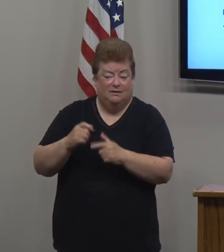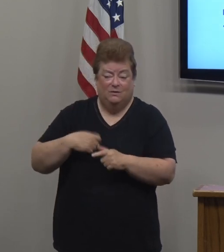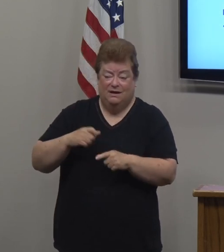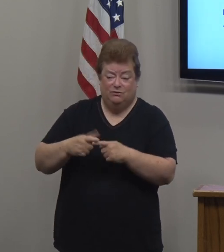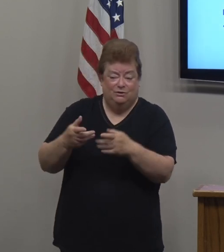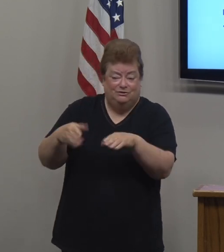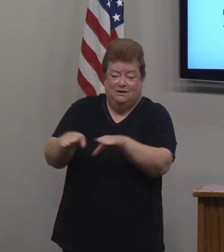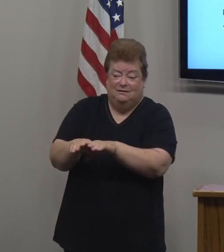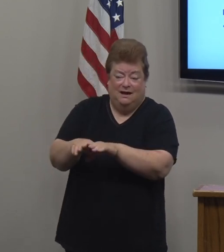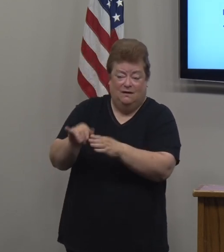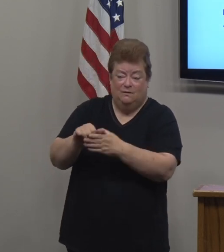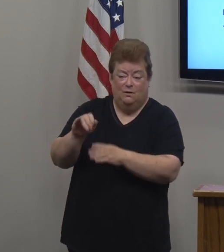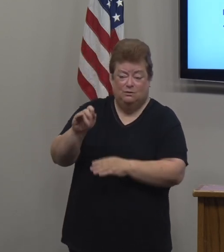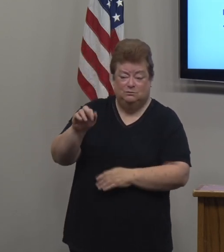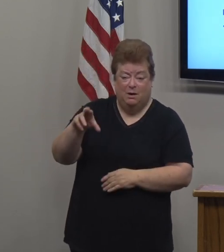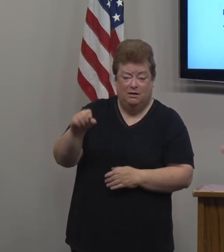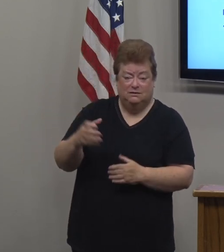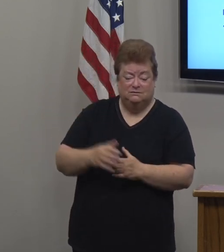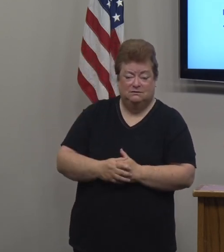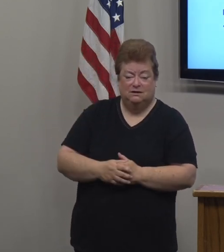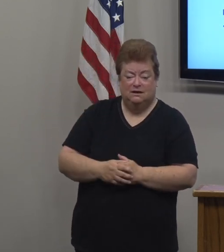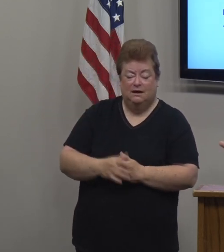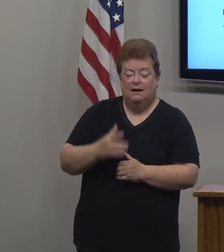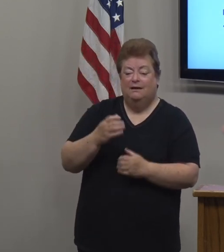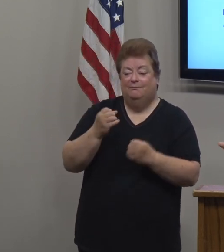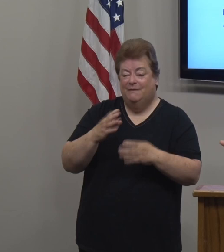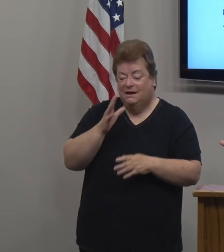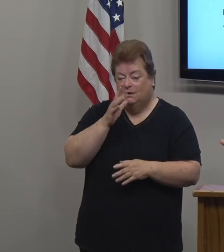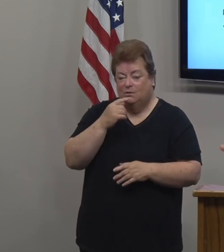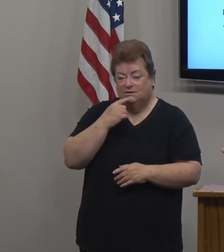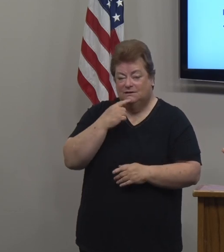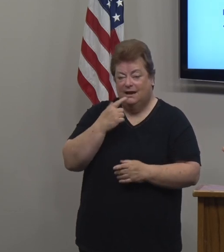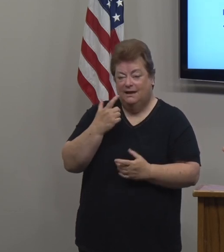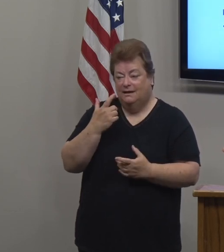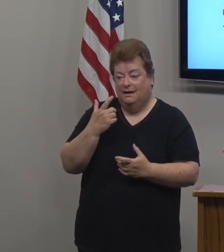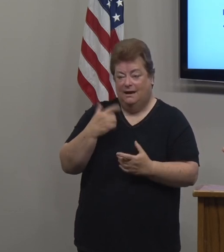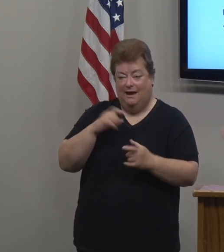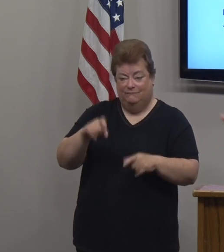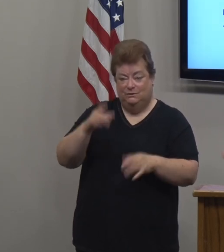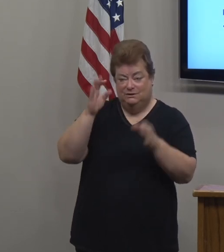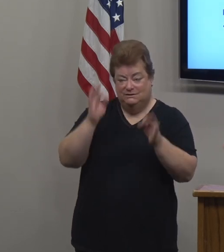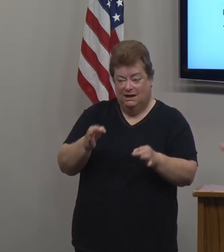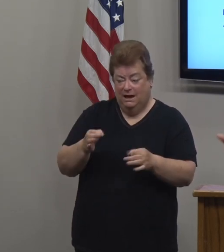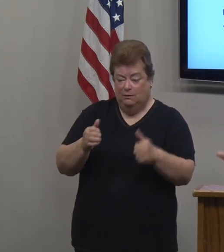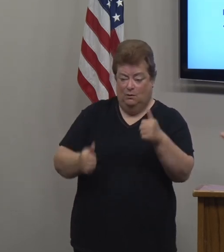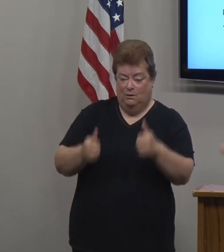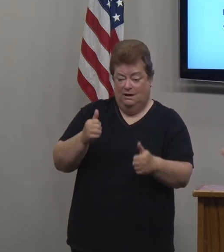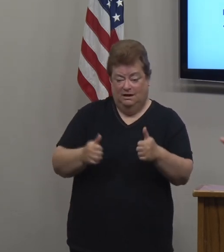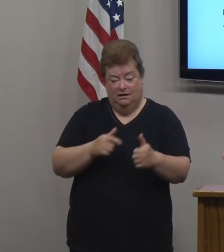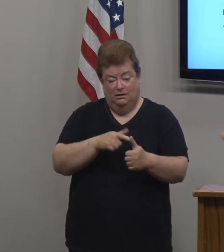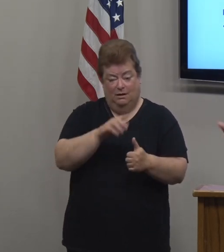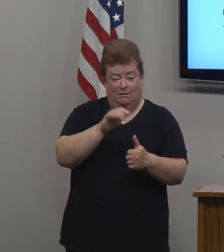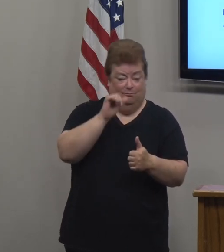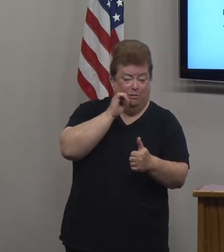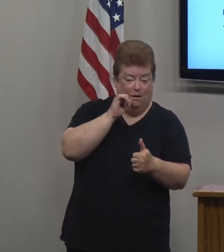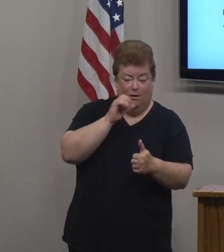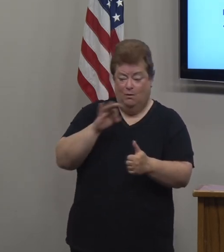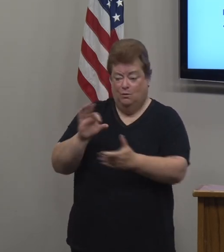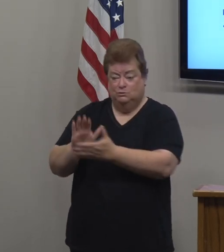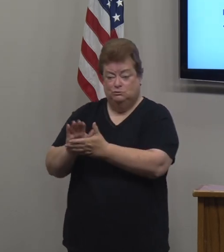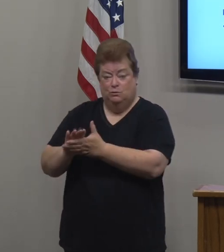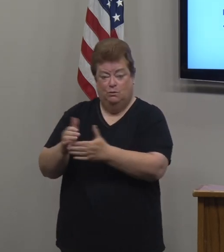bars, because many will say it's a choice between bars and schools. That is the cold, hard